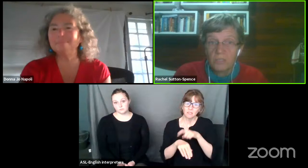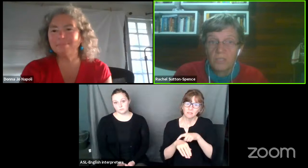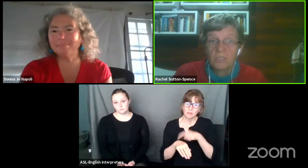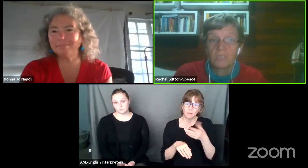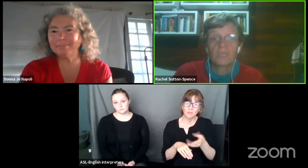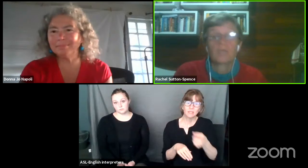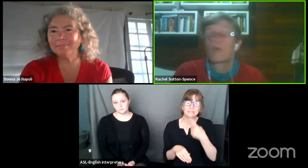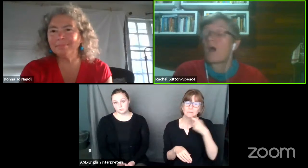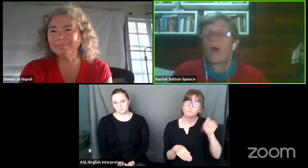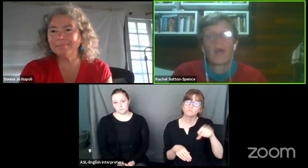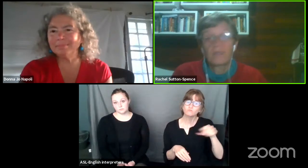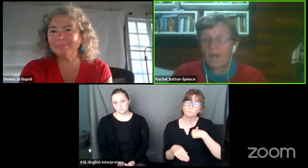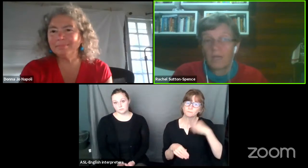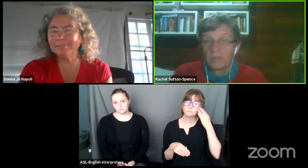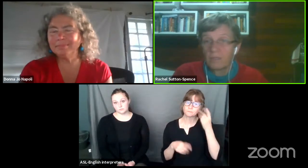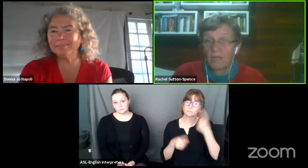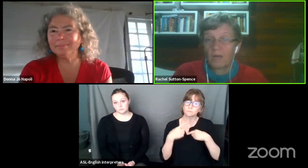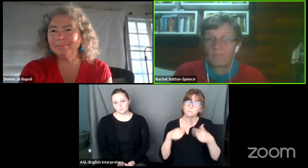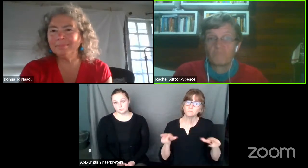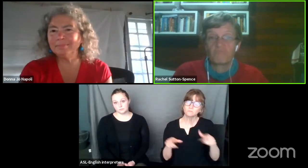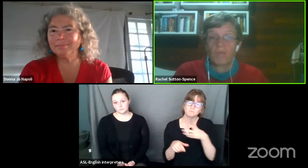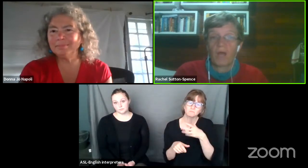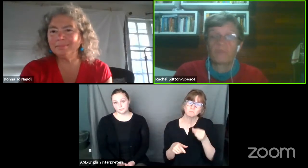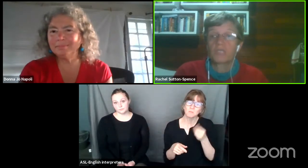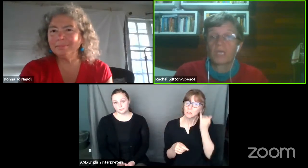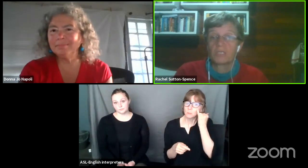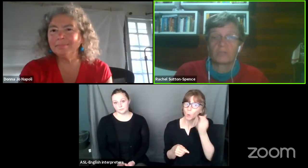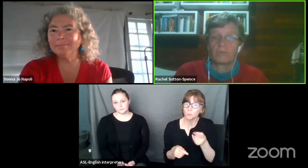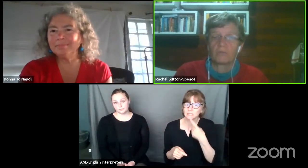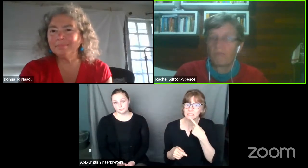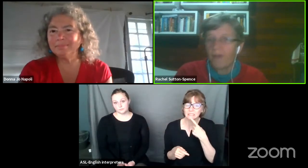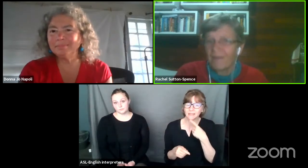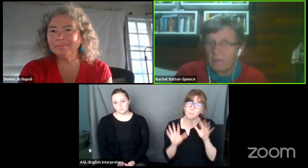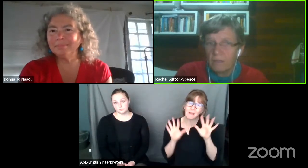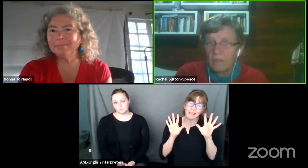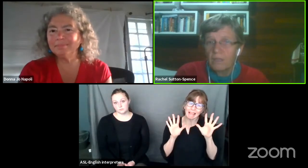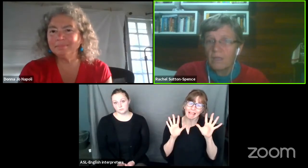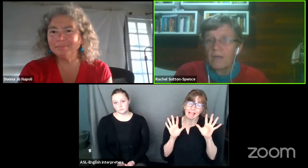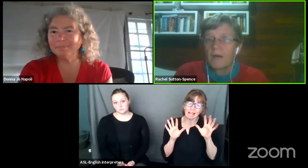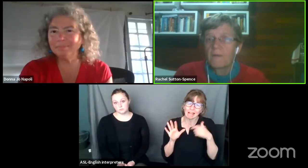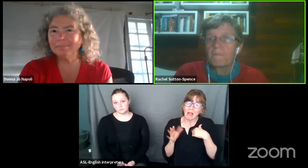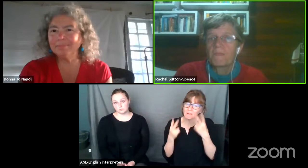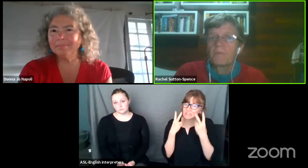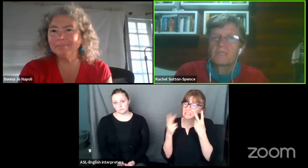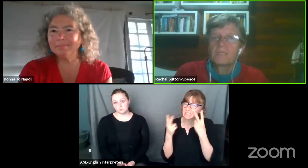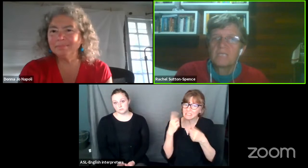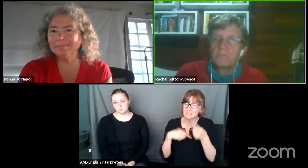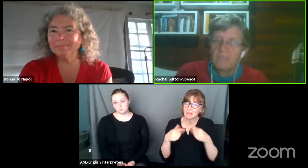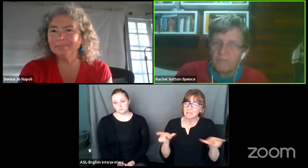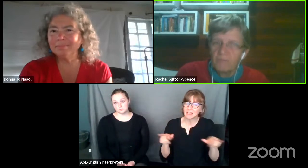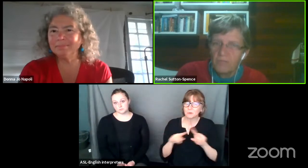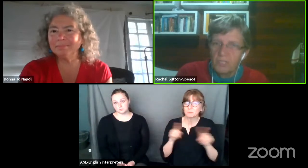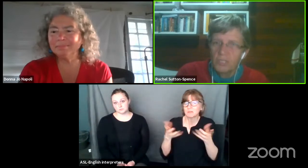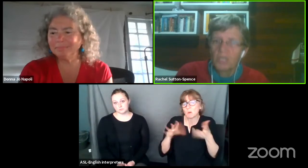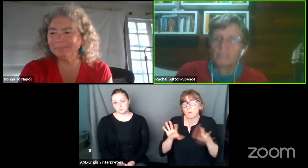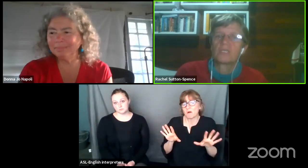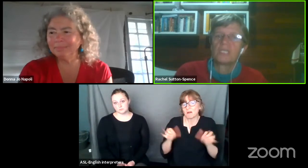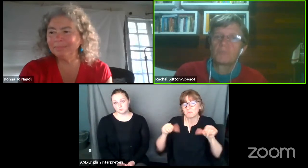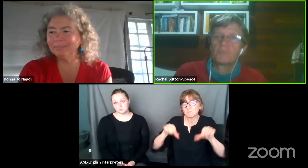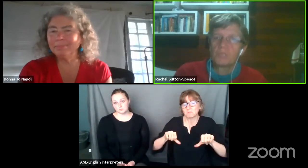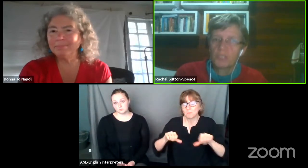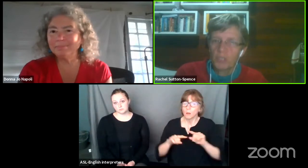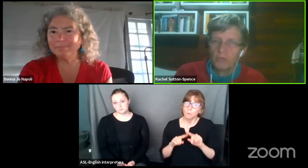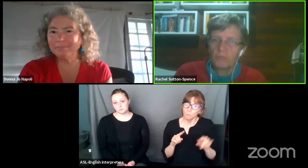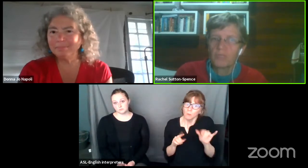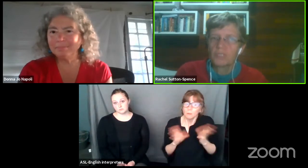not interested in it, I reject it all, fine. But that he's been given this chance, that